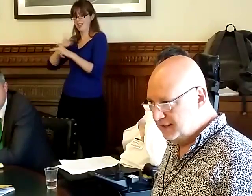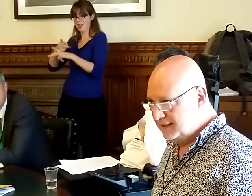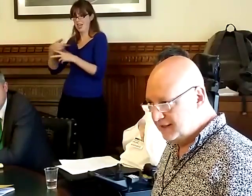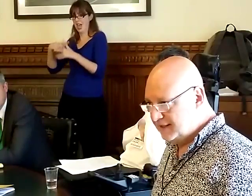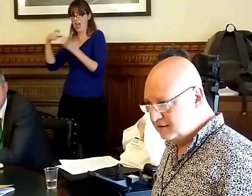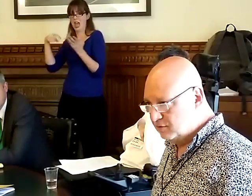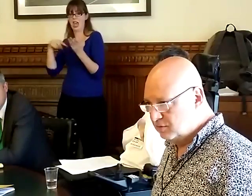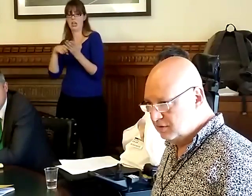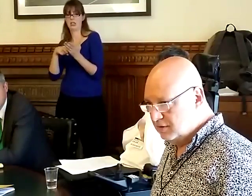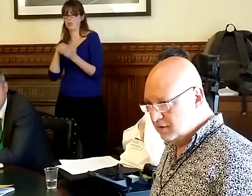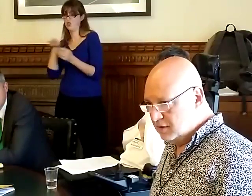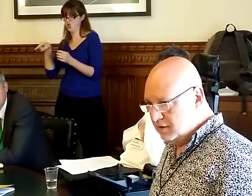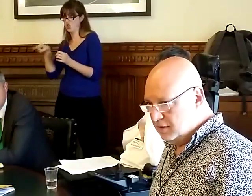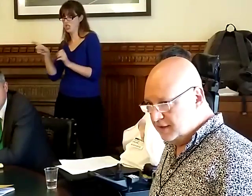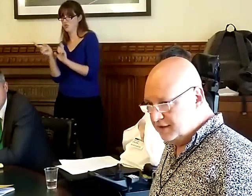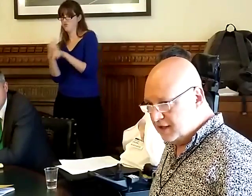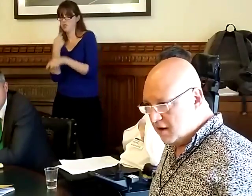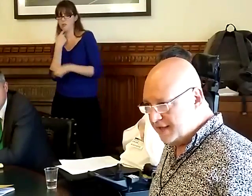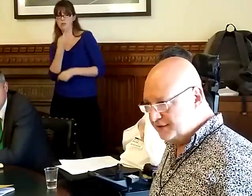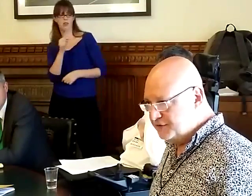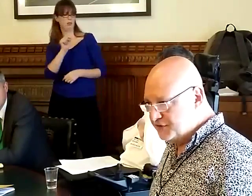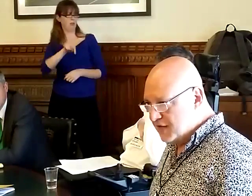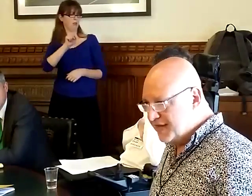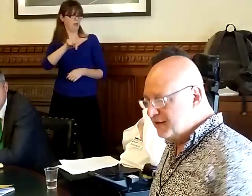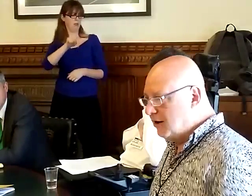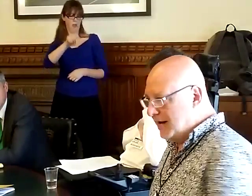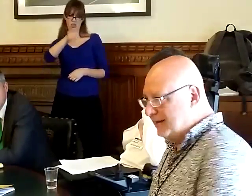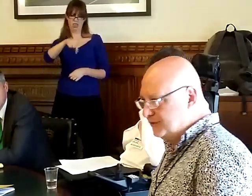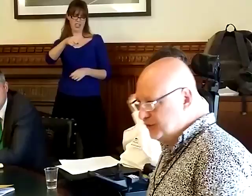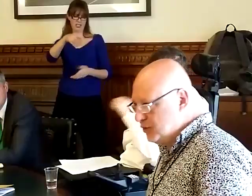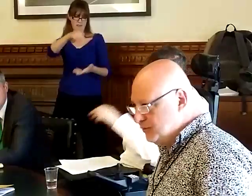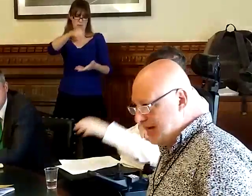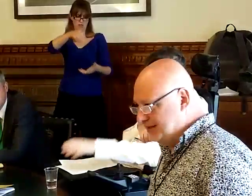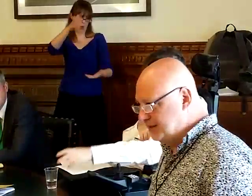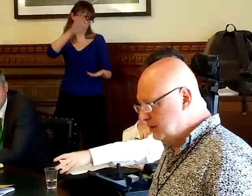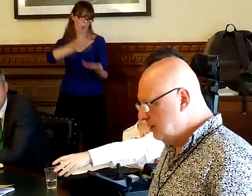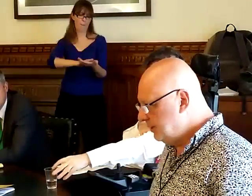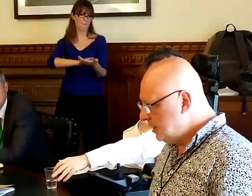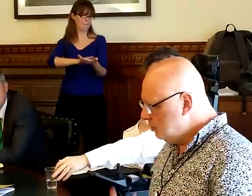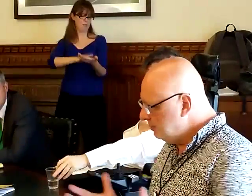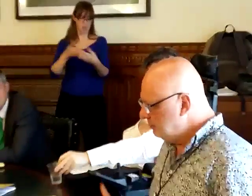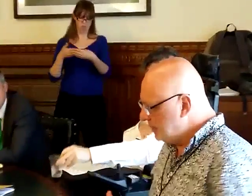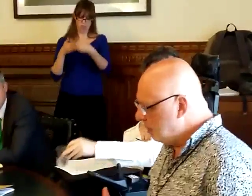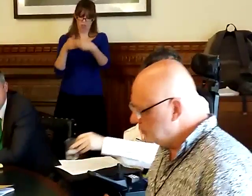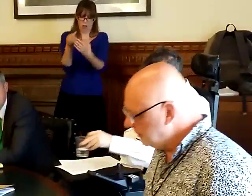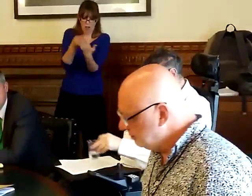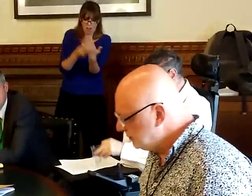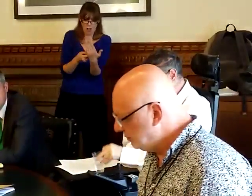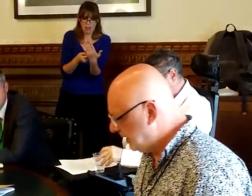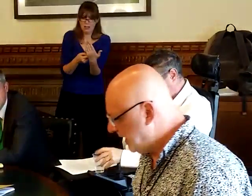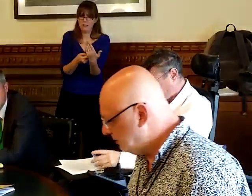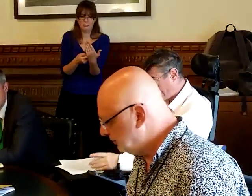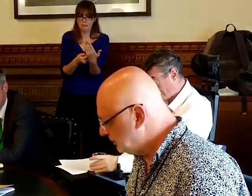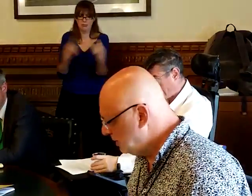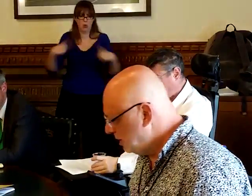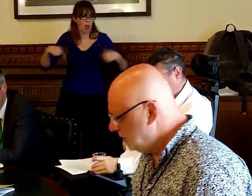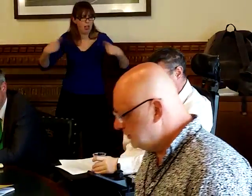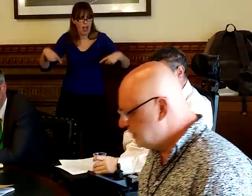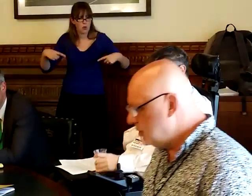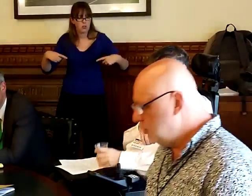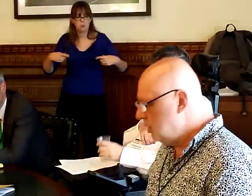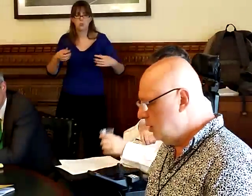this is completely illegal. In the guidance, they're not allowed to do that, but nobody was holding them to